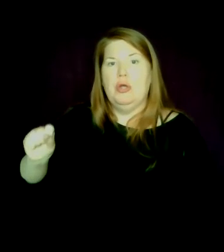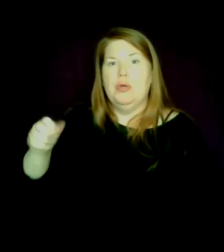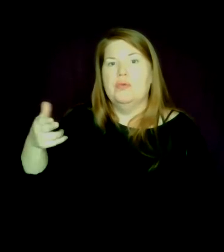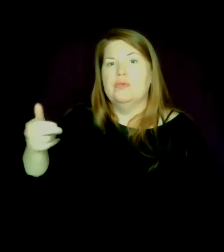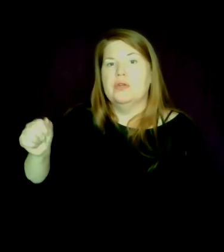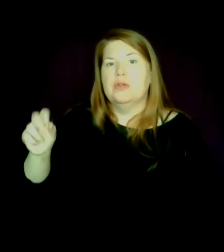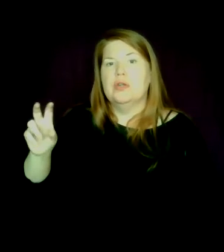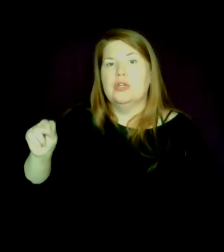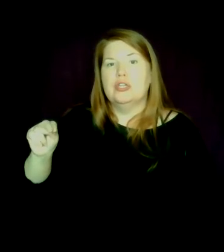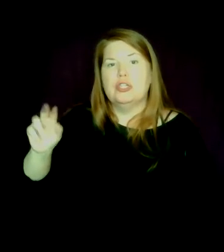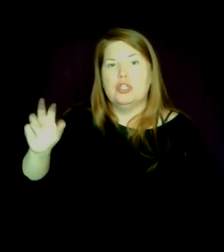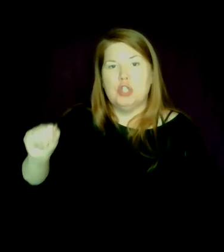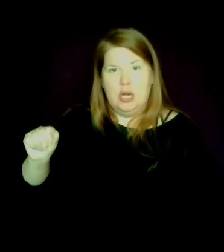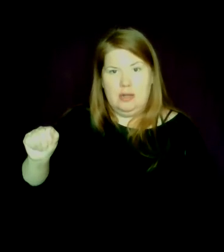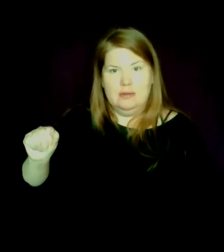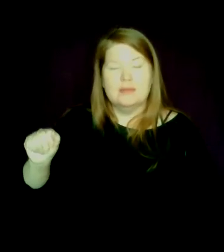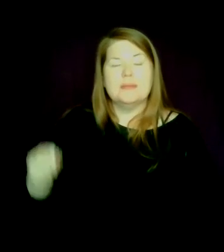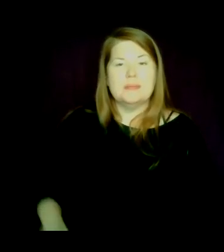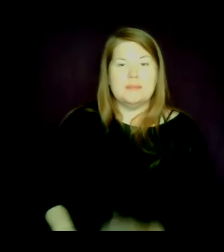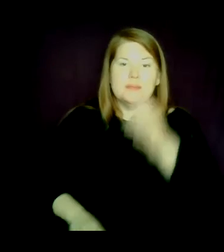draw a picture of Shauna